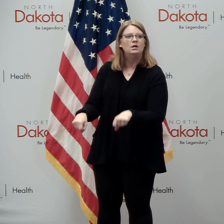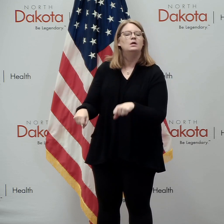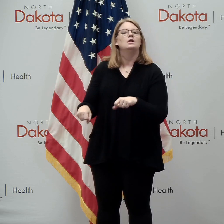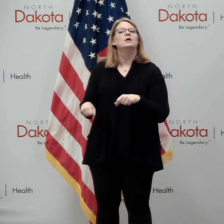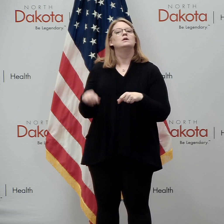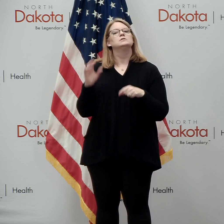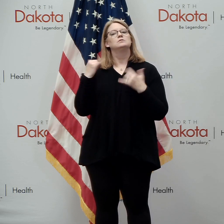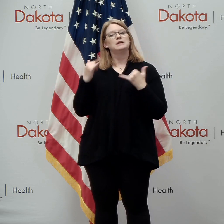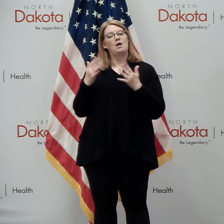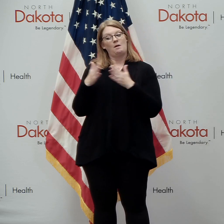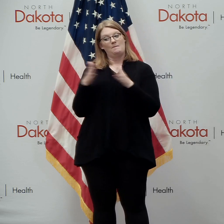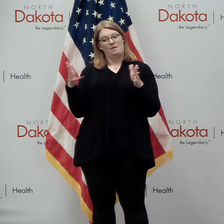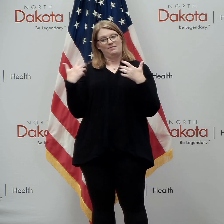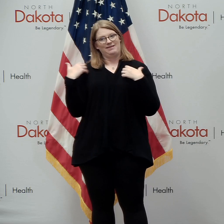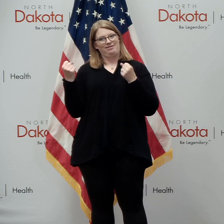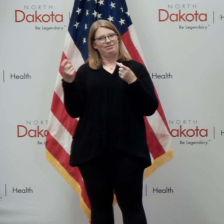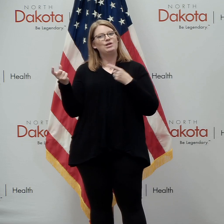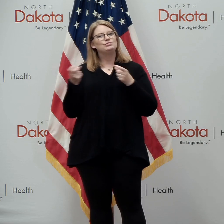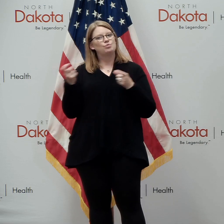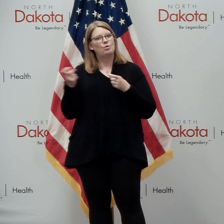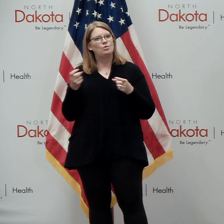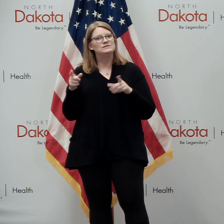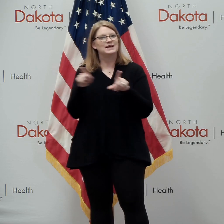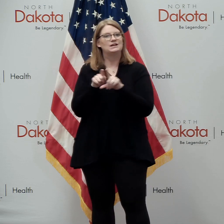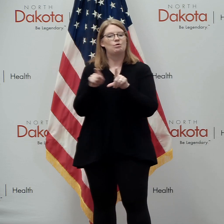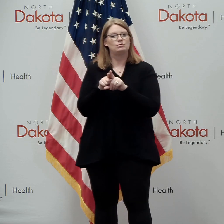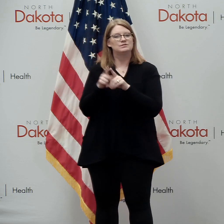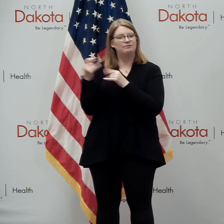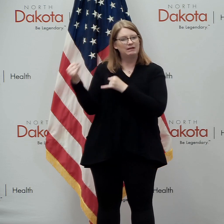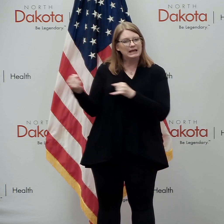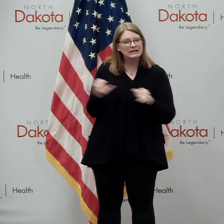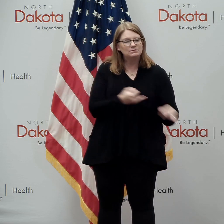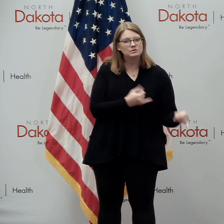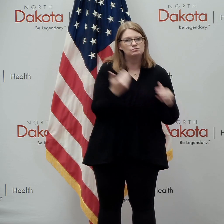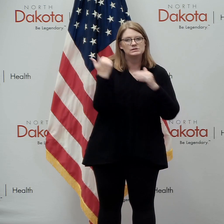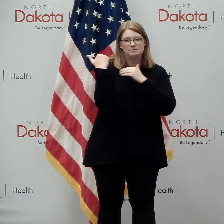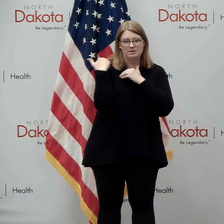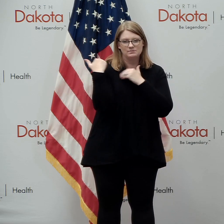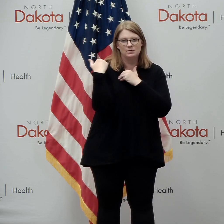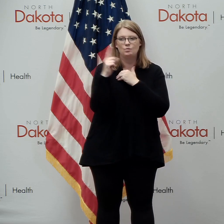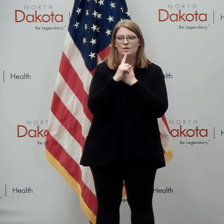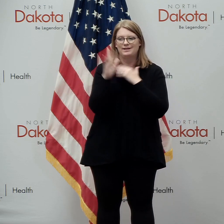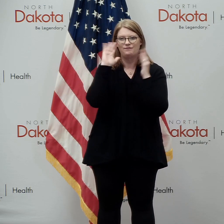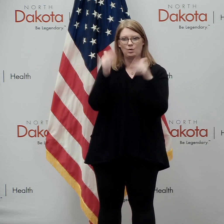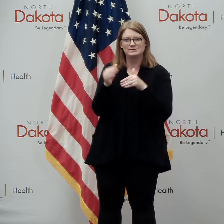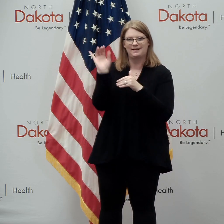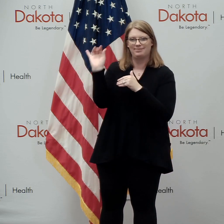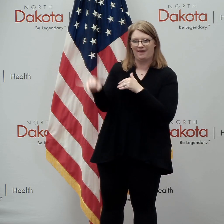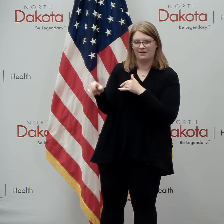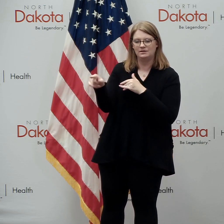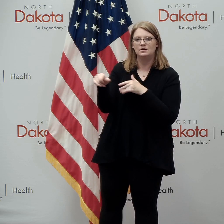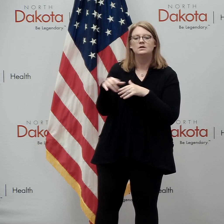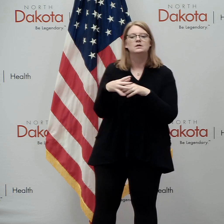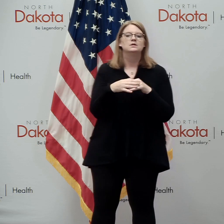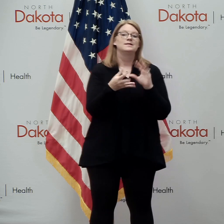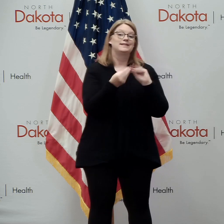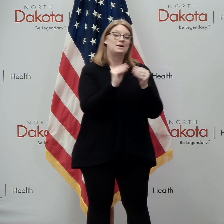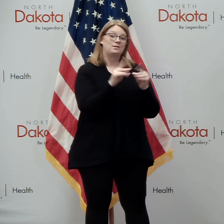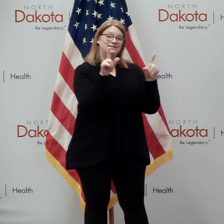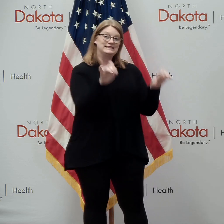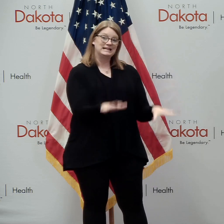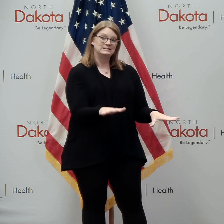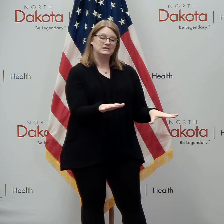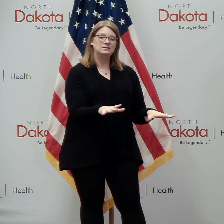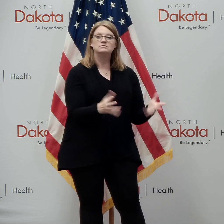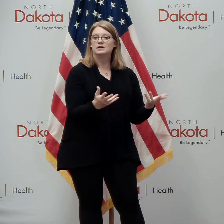our public health controls and our individual responsibility really working based on the number of active cases. The number of testing, if